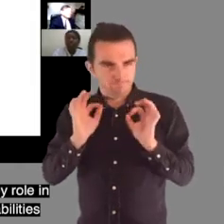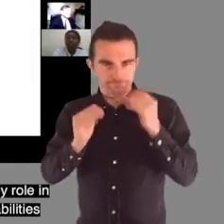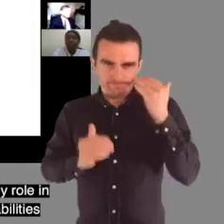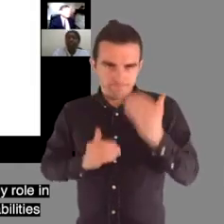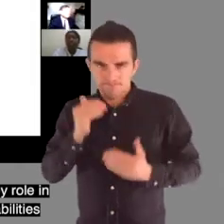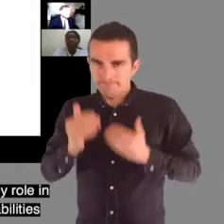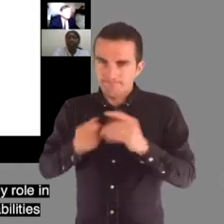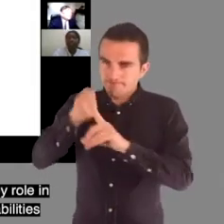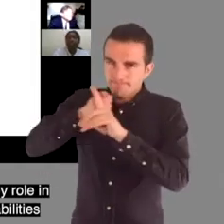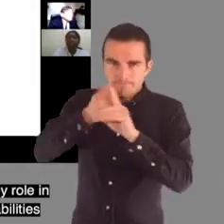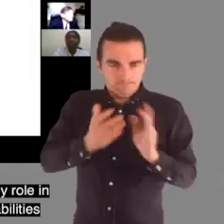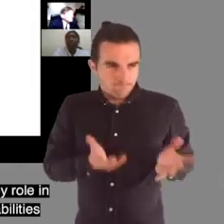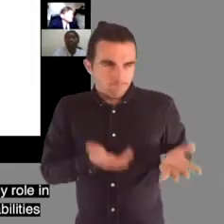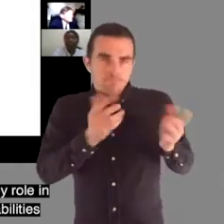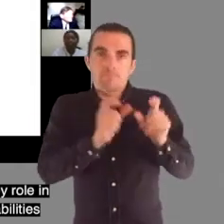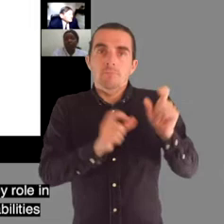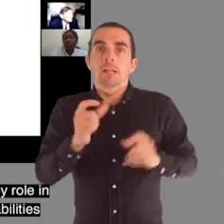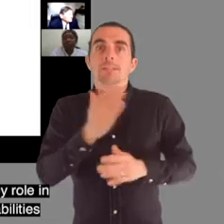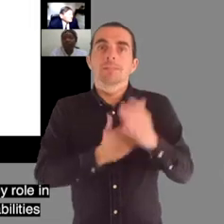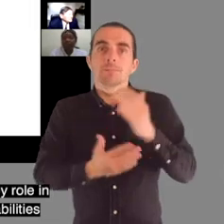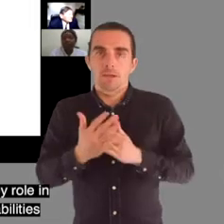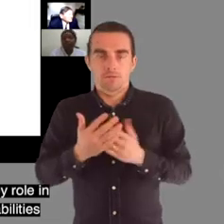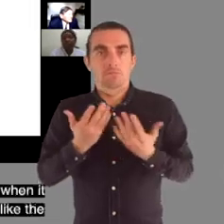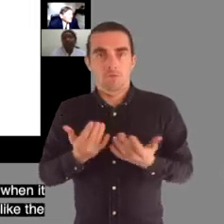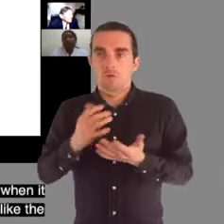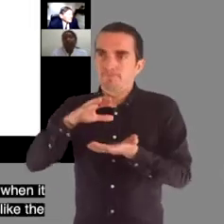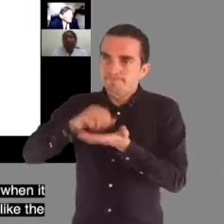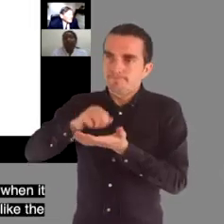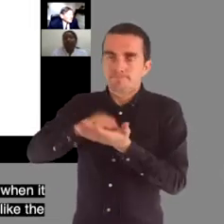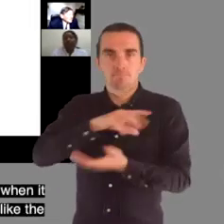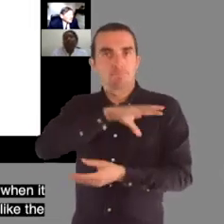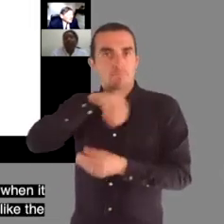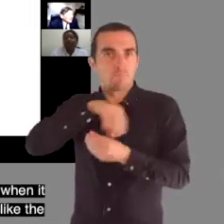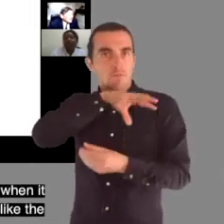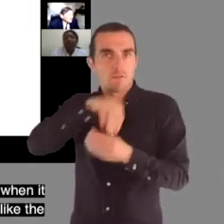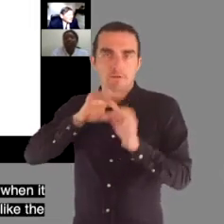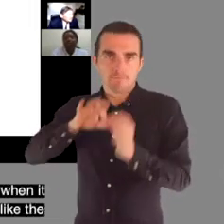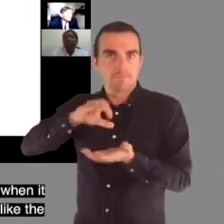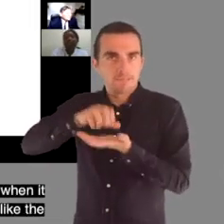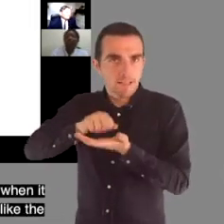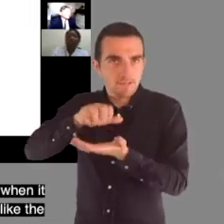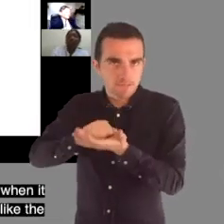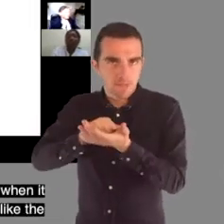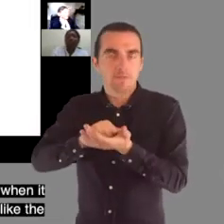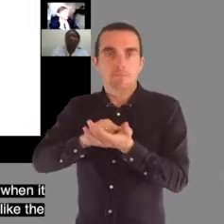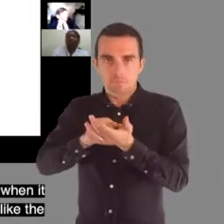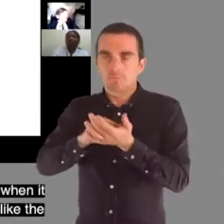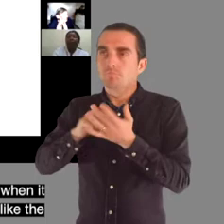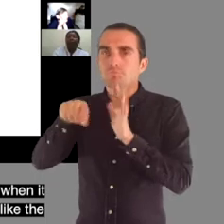UDPK played a very key role in ensuring that persons with disabilities are now decision makers, even when it comes to